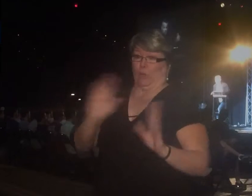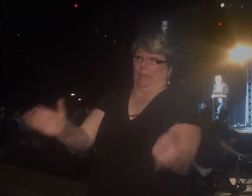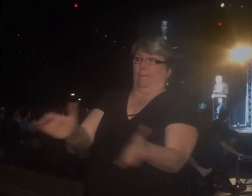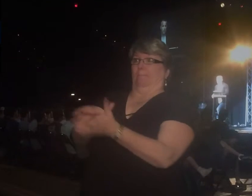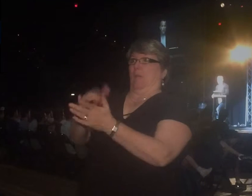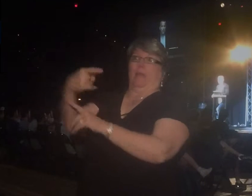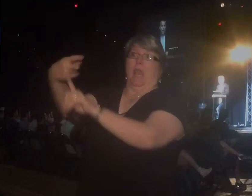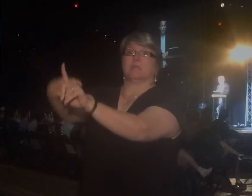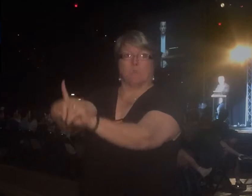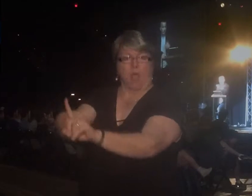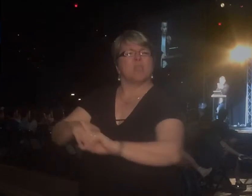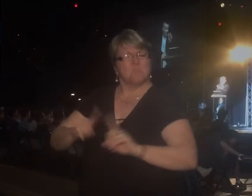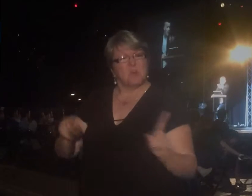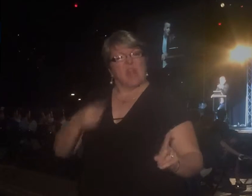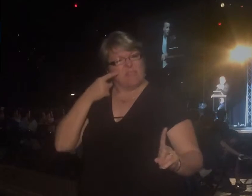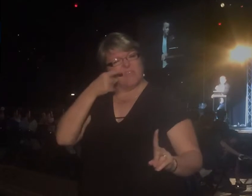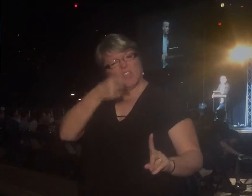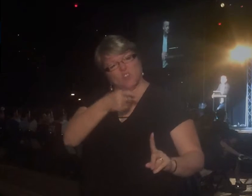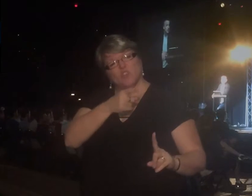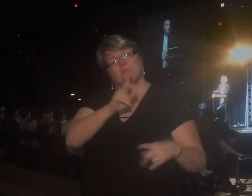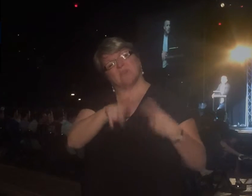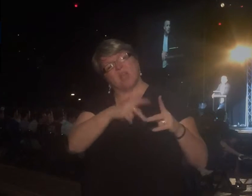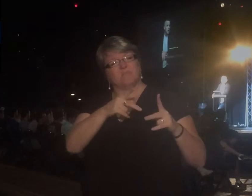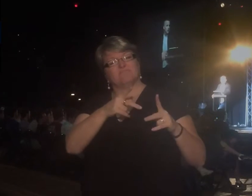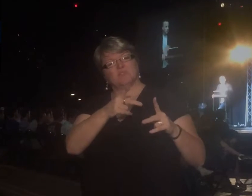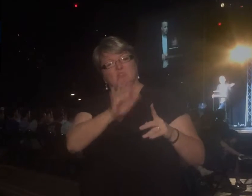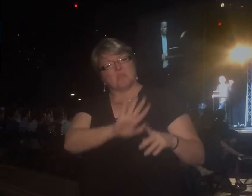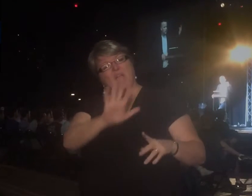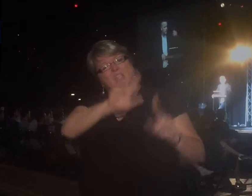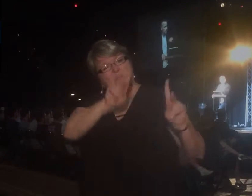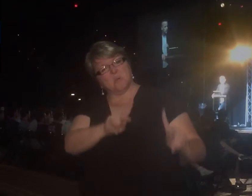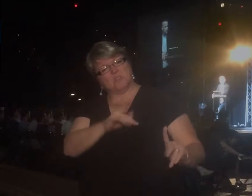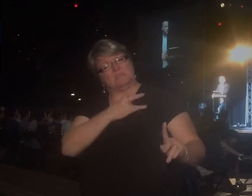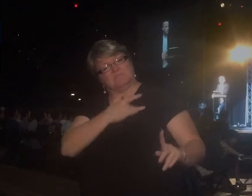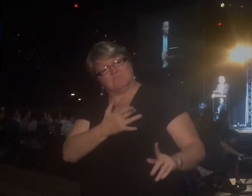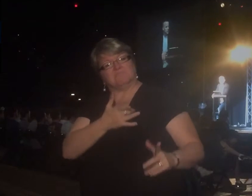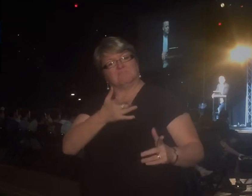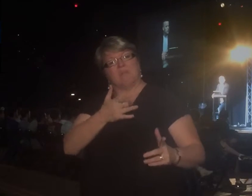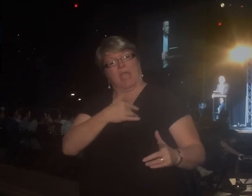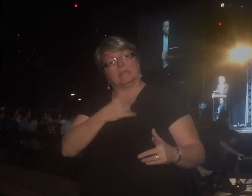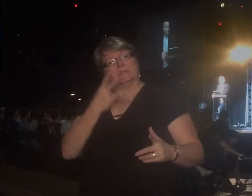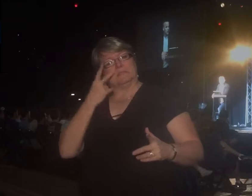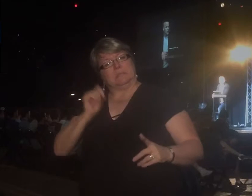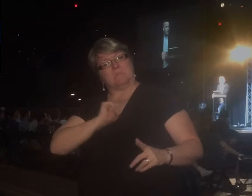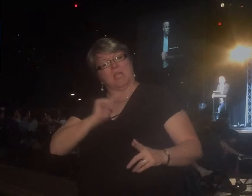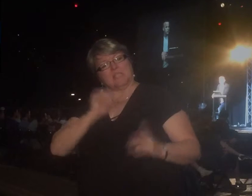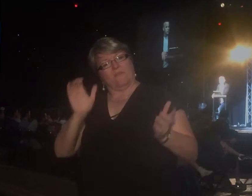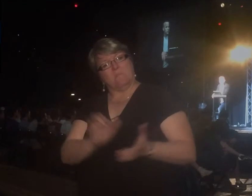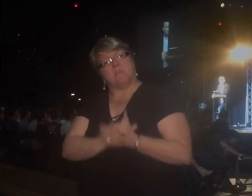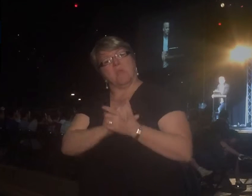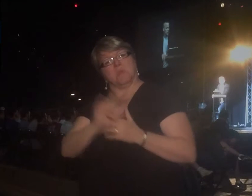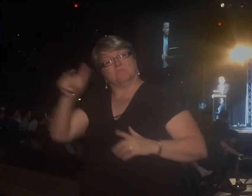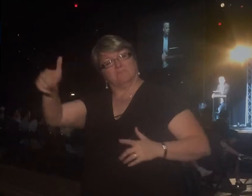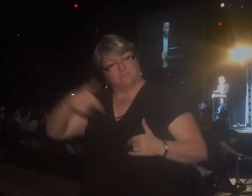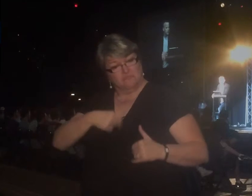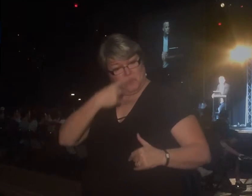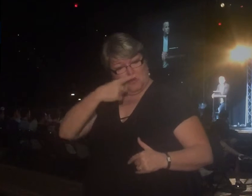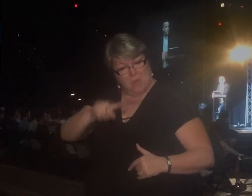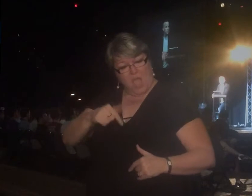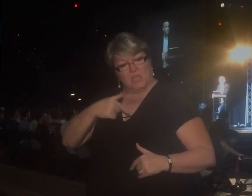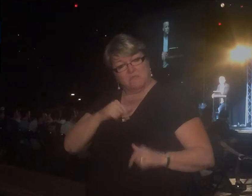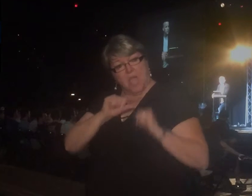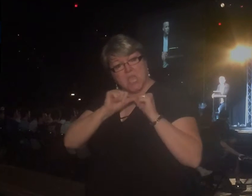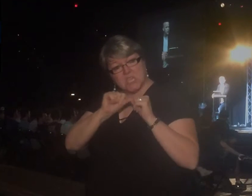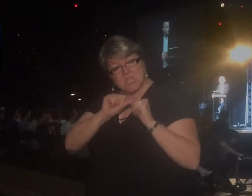I'm not looking to get married like next month, but I think you're the kind of person I could see myself marrying, and so do you